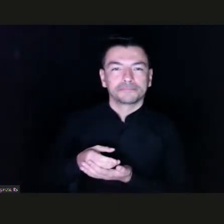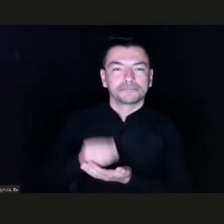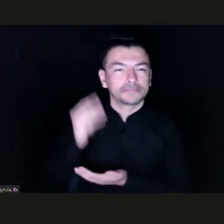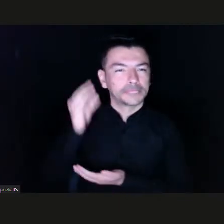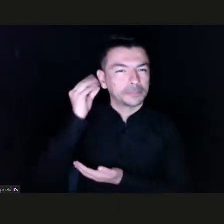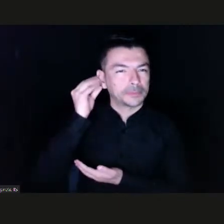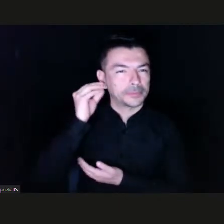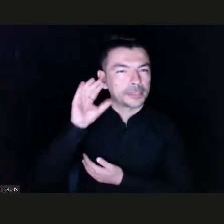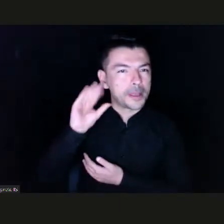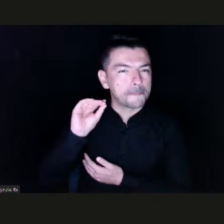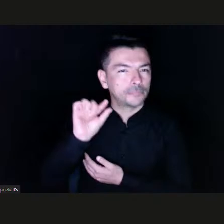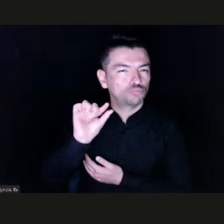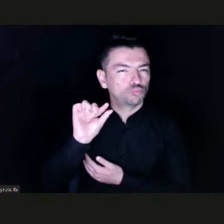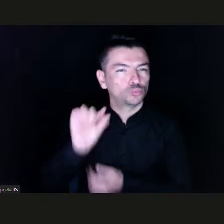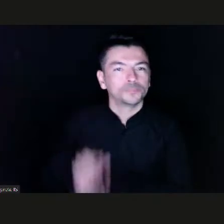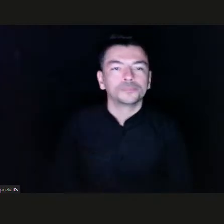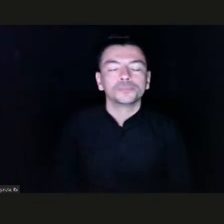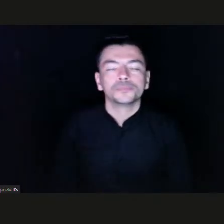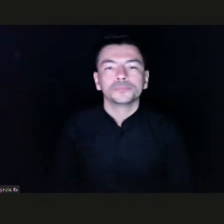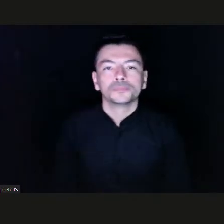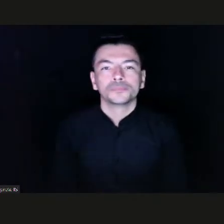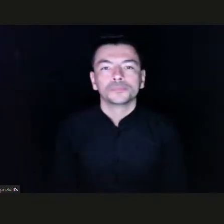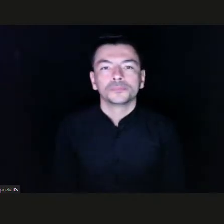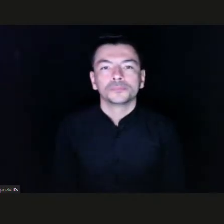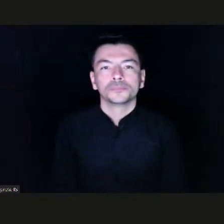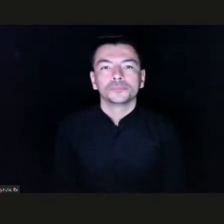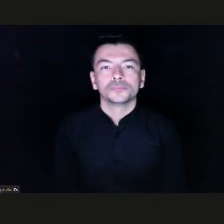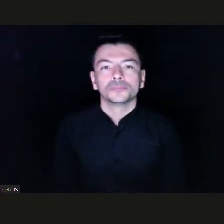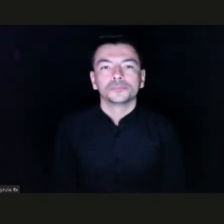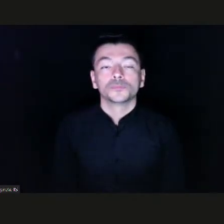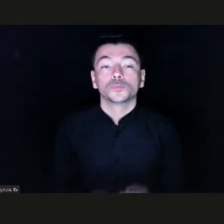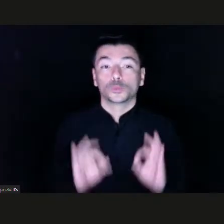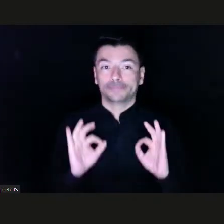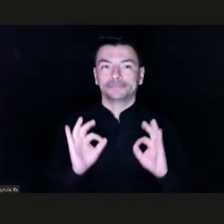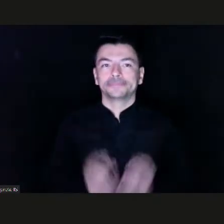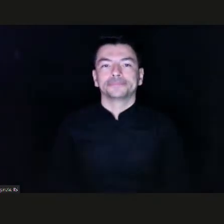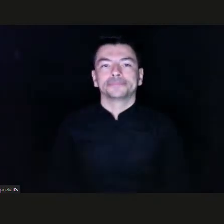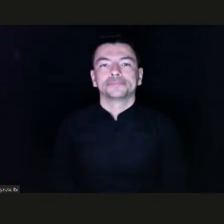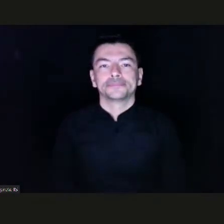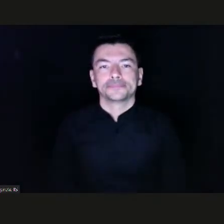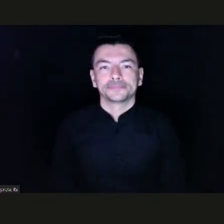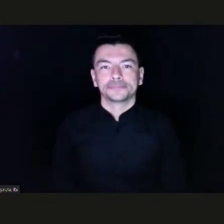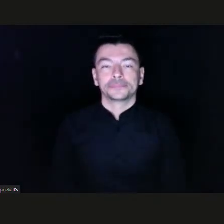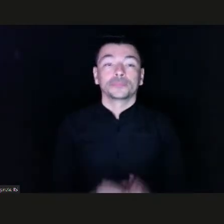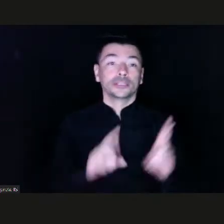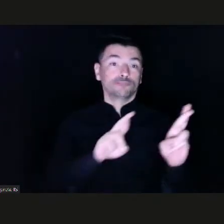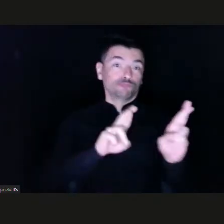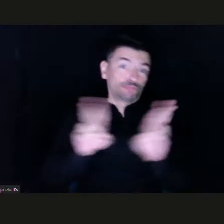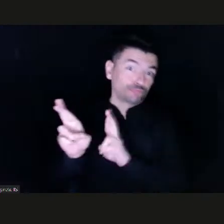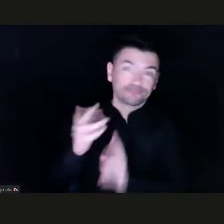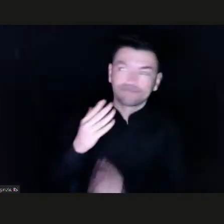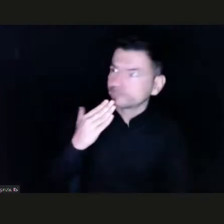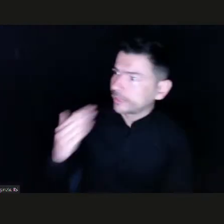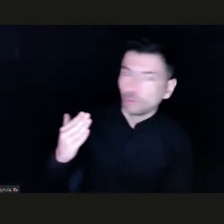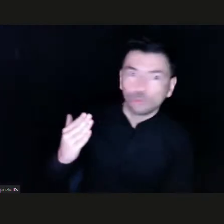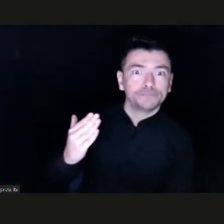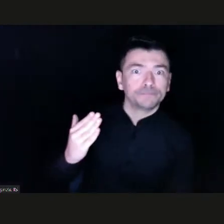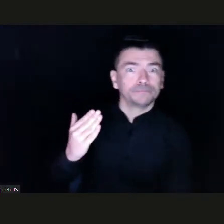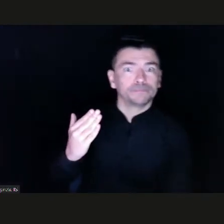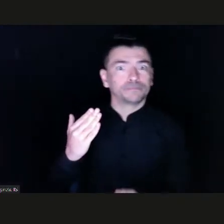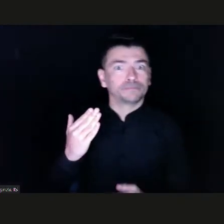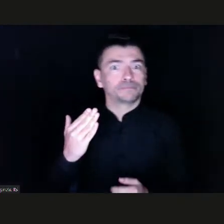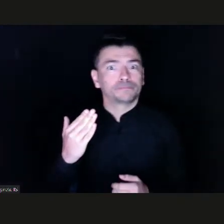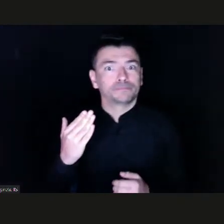Astildio. And of course, he is the Director of International Trade and Integration Division at the Economic Commission for